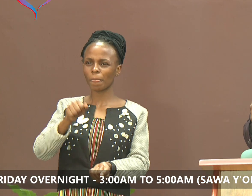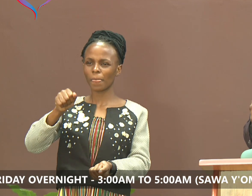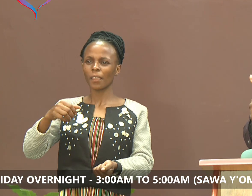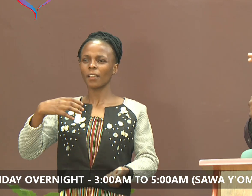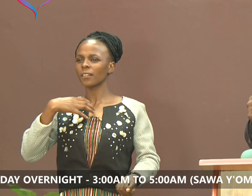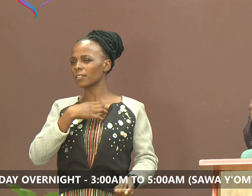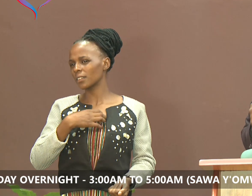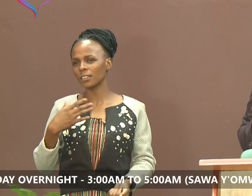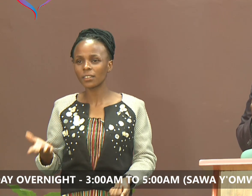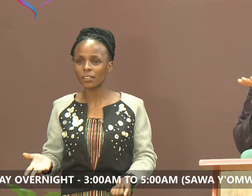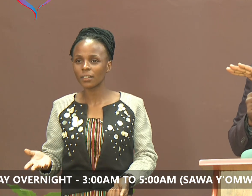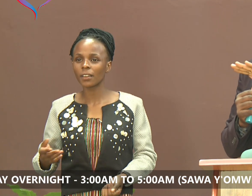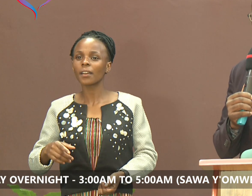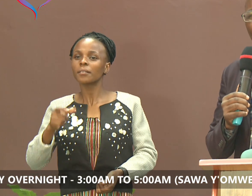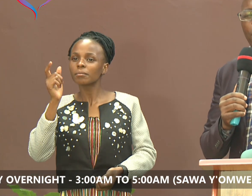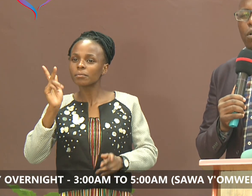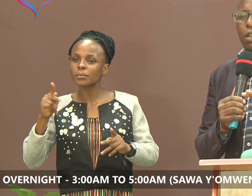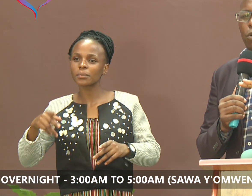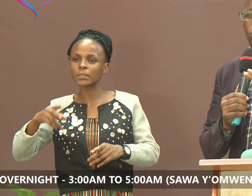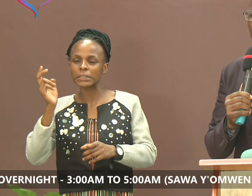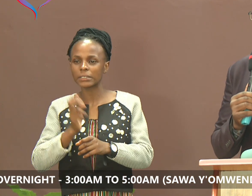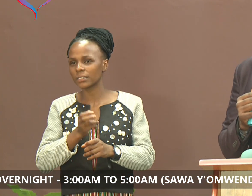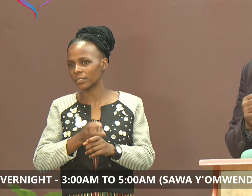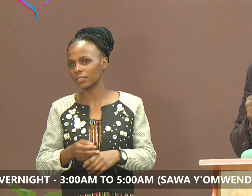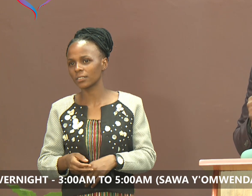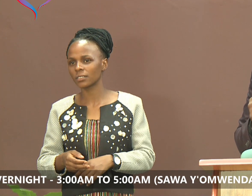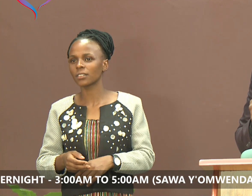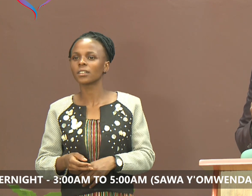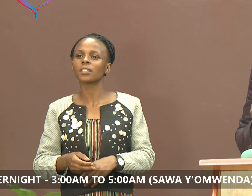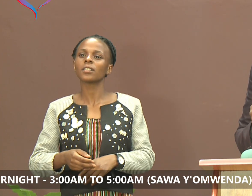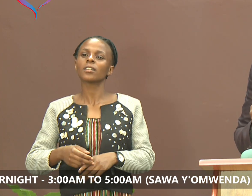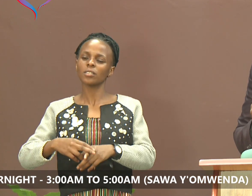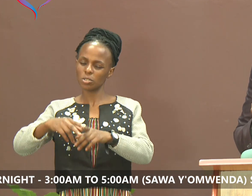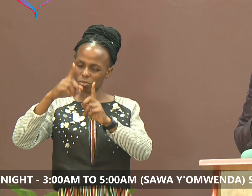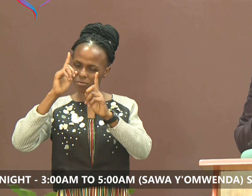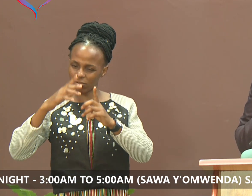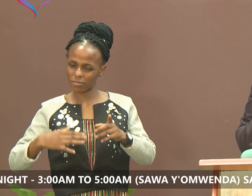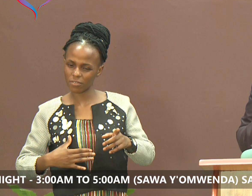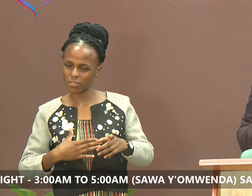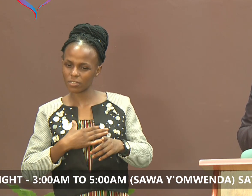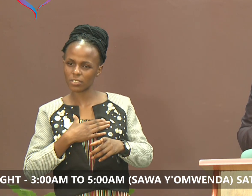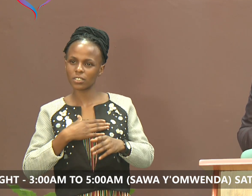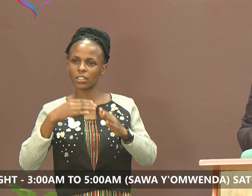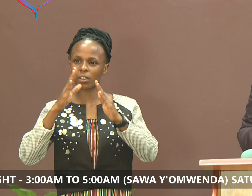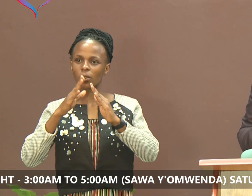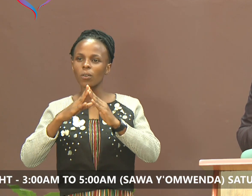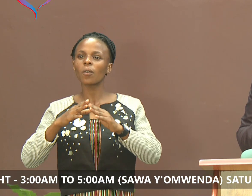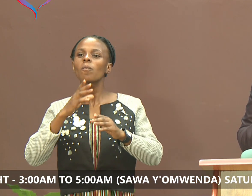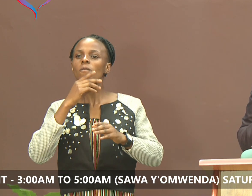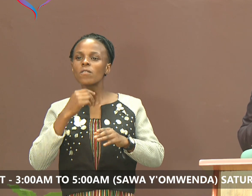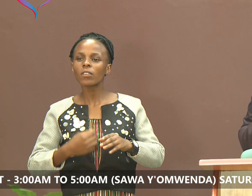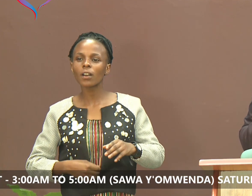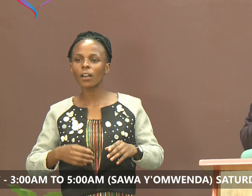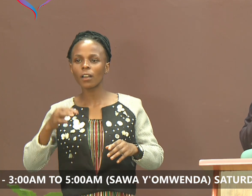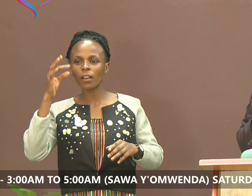aggressive. Kugamba gamba zibu, tuba sanga mbulamu, ugenda kutuka kewa wengo, chadeyo. Nga tata mukadde ali ku kitanda